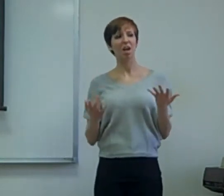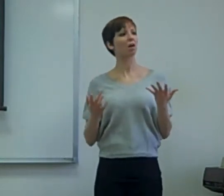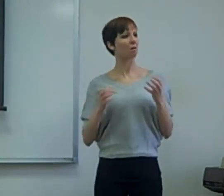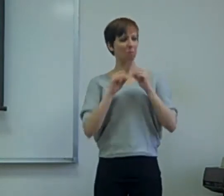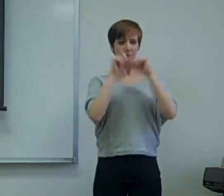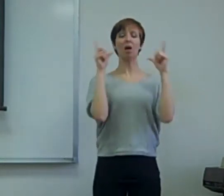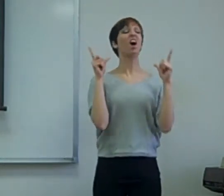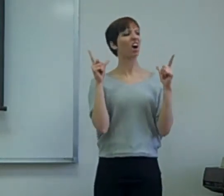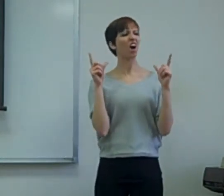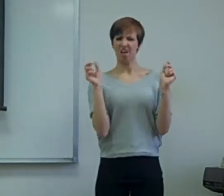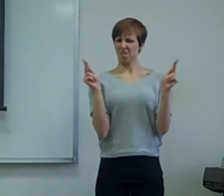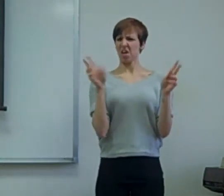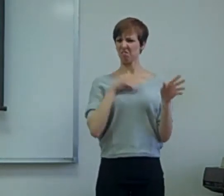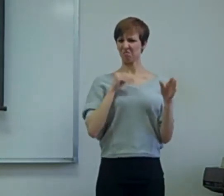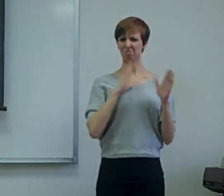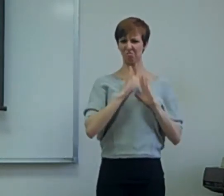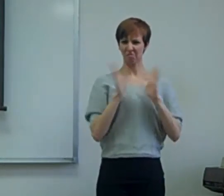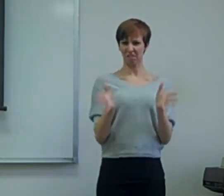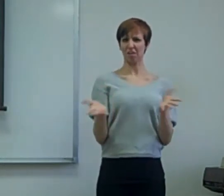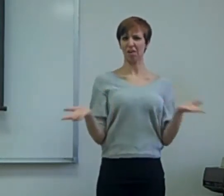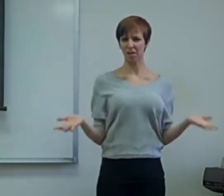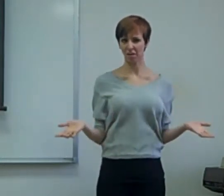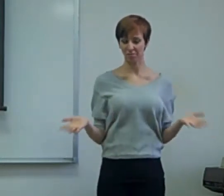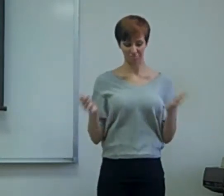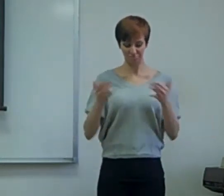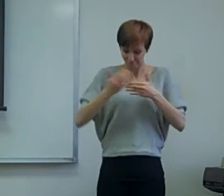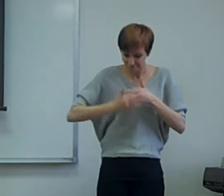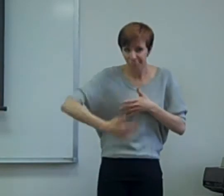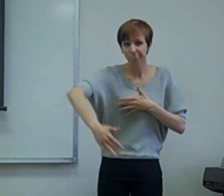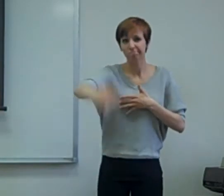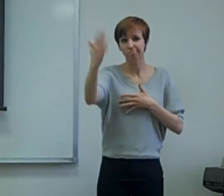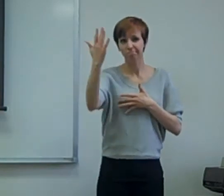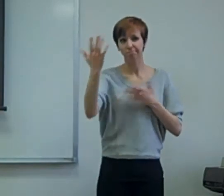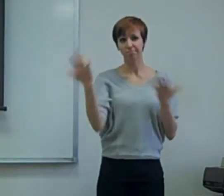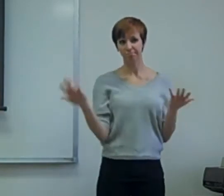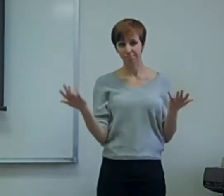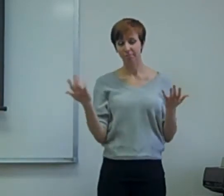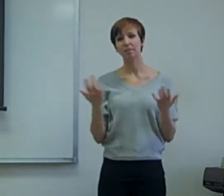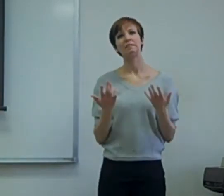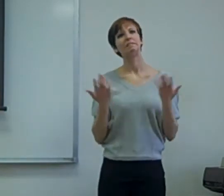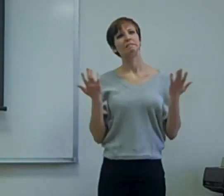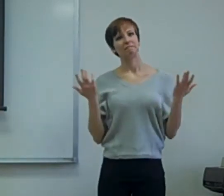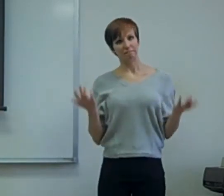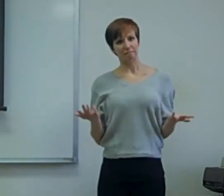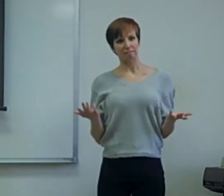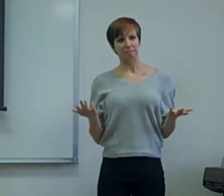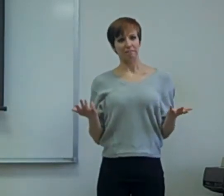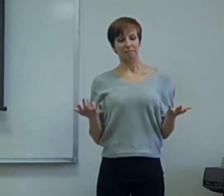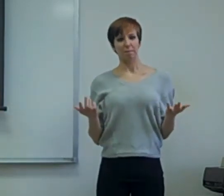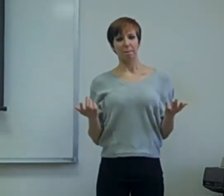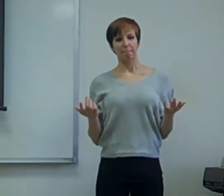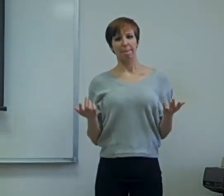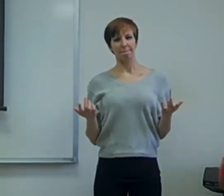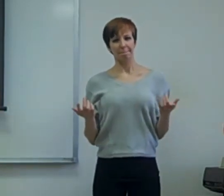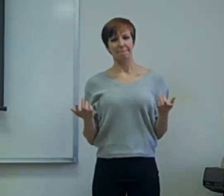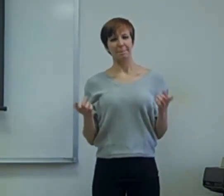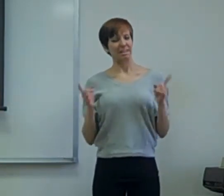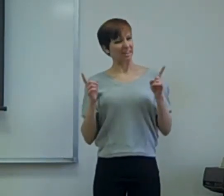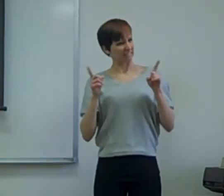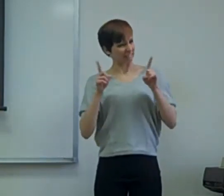she'll have accepted it, and then everything moves on, okay? Well, the flaw, not so